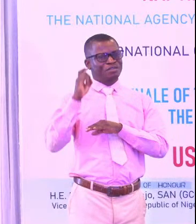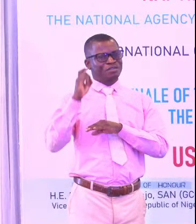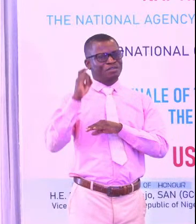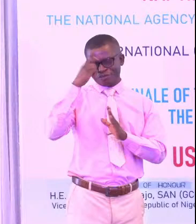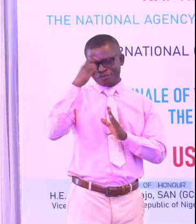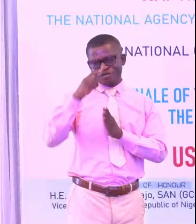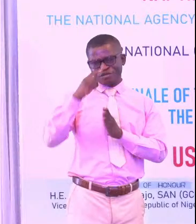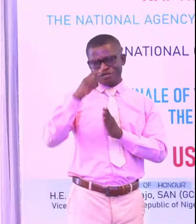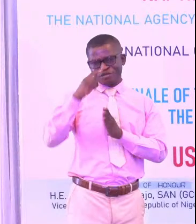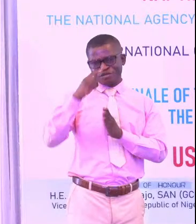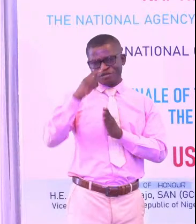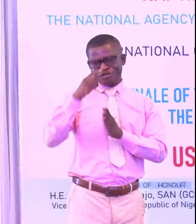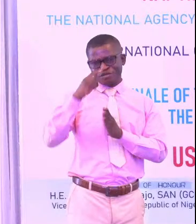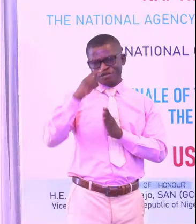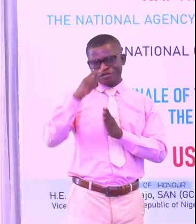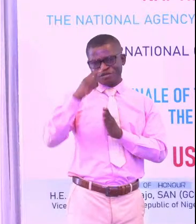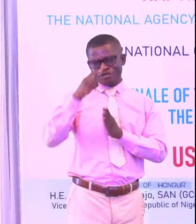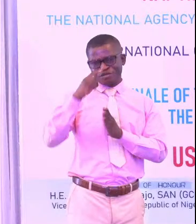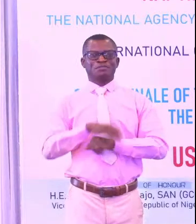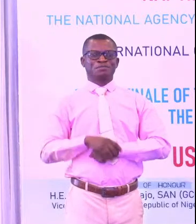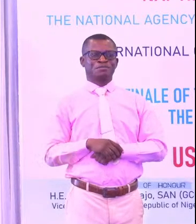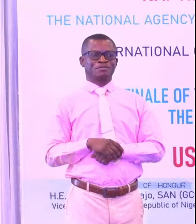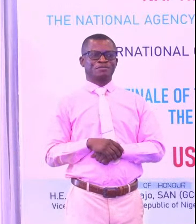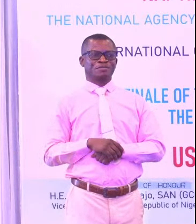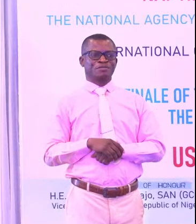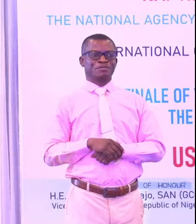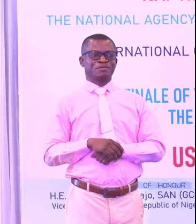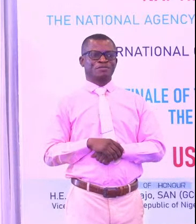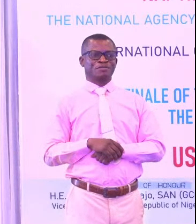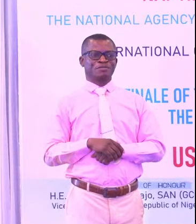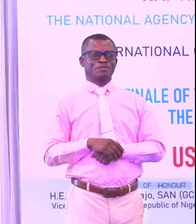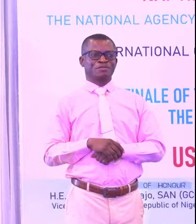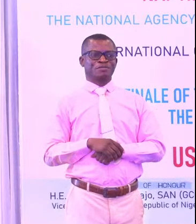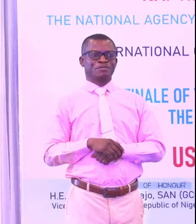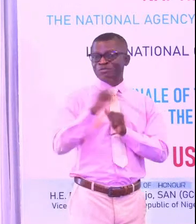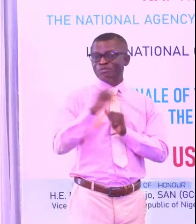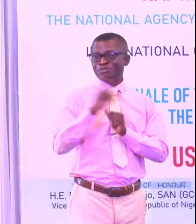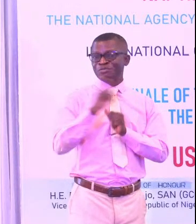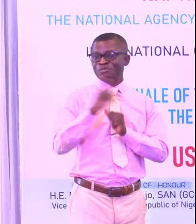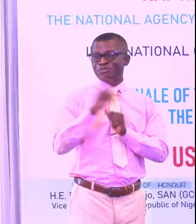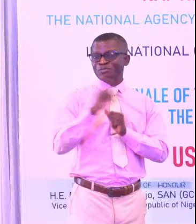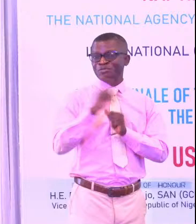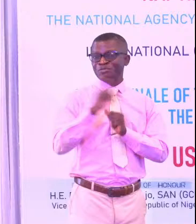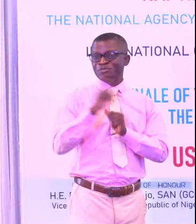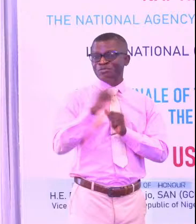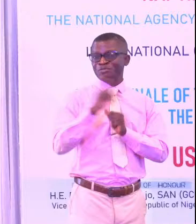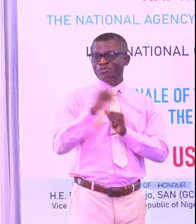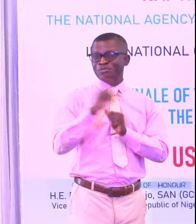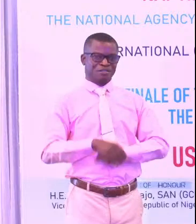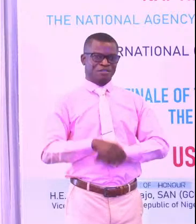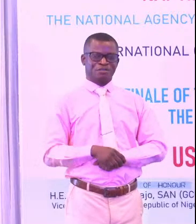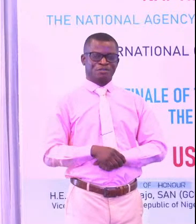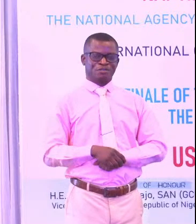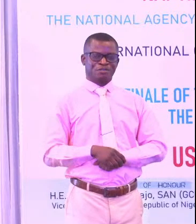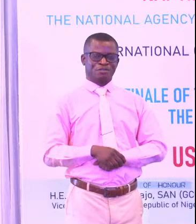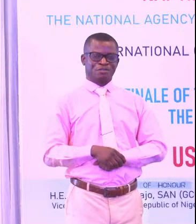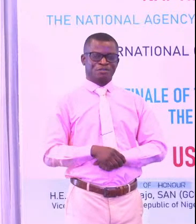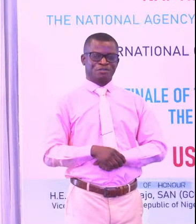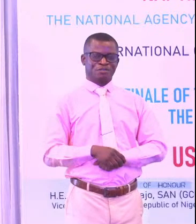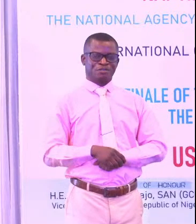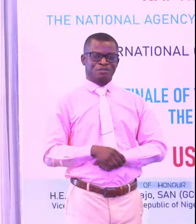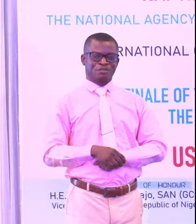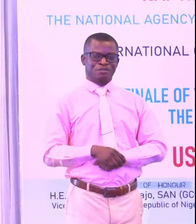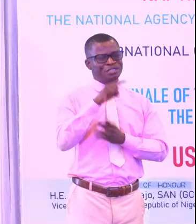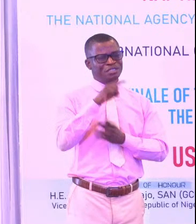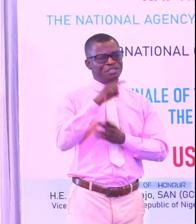gain. It happens everywhere, not just in Nigeria. People see this terrible